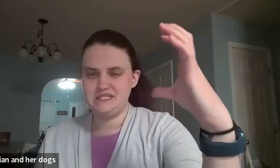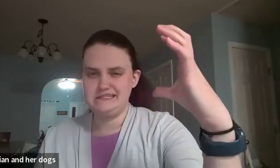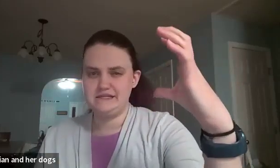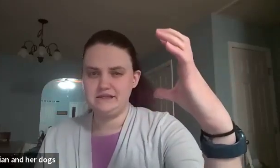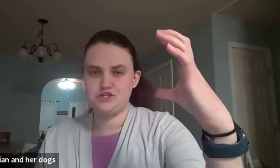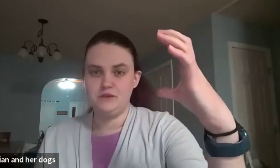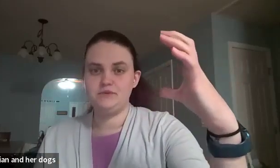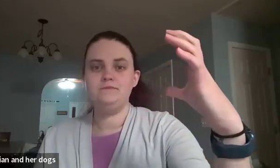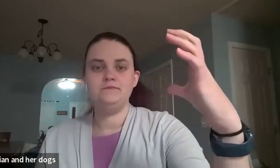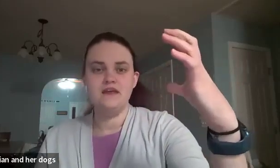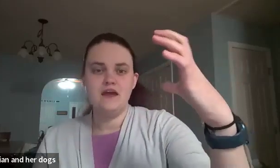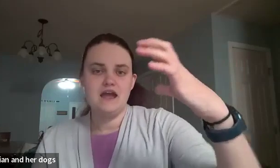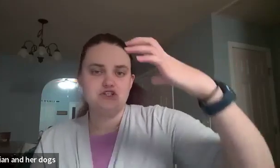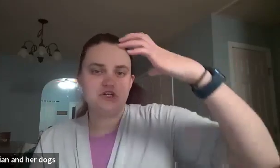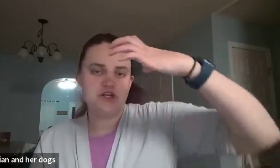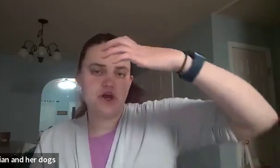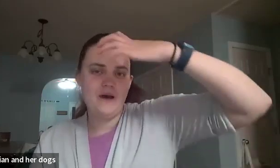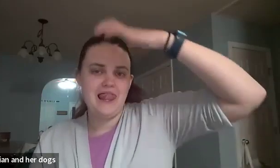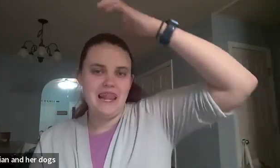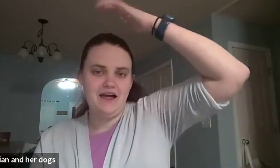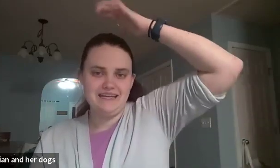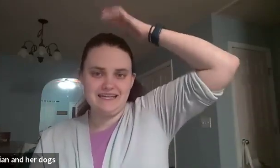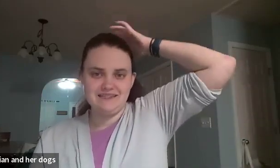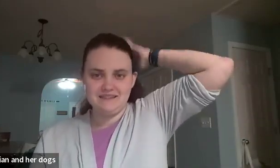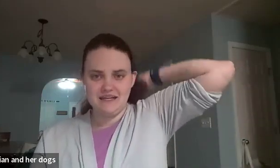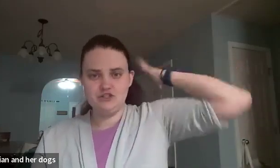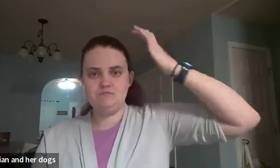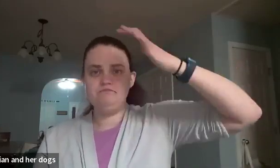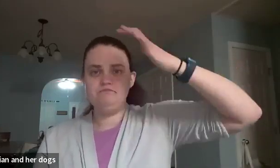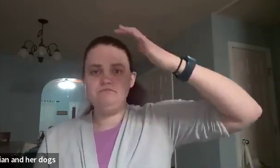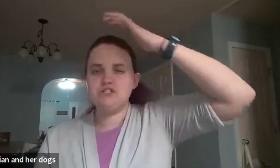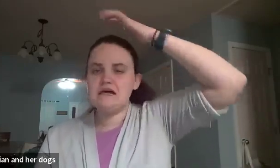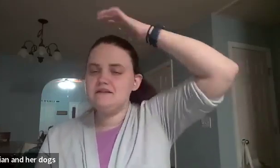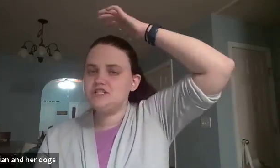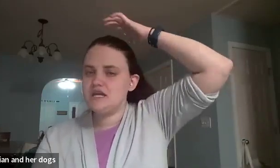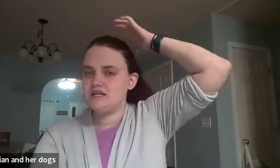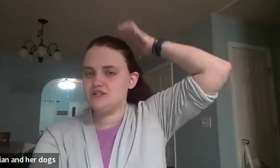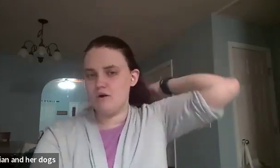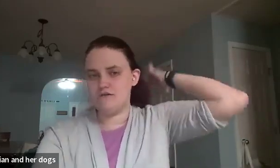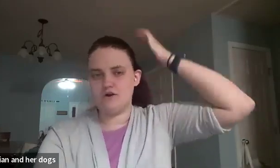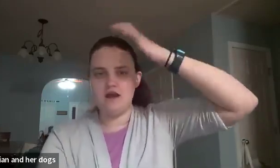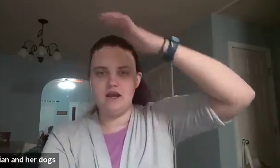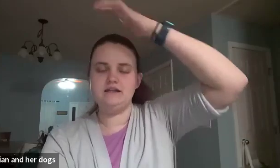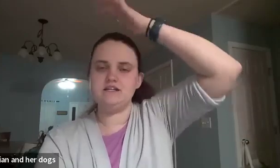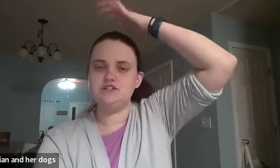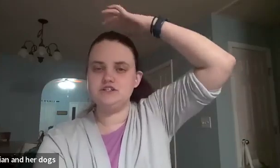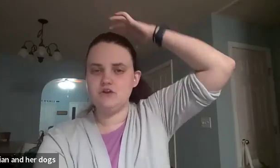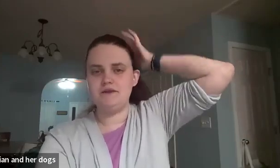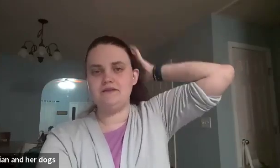that C shape. And you're going to go lion. And you just slightly shake it as you go over your head. And it's because you're describing